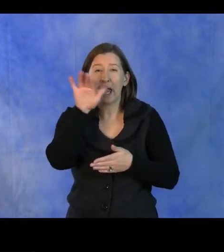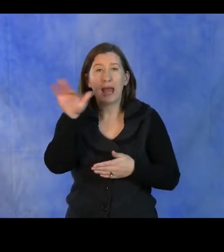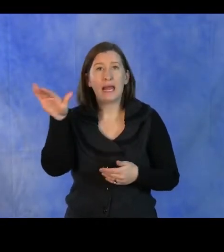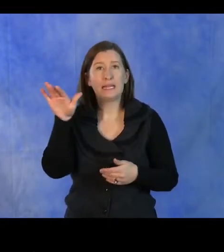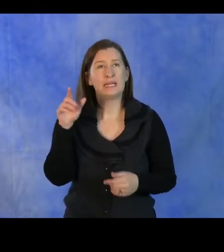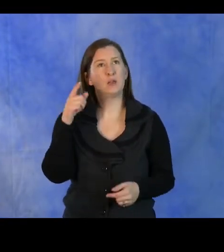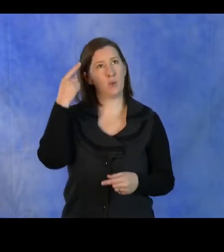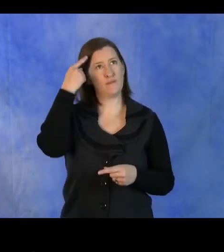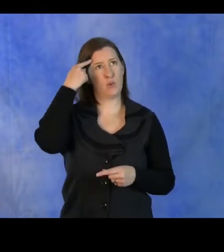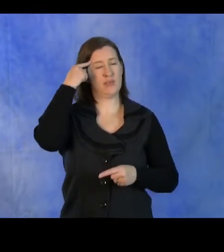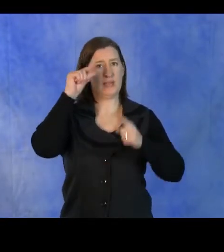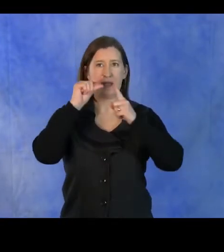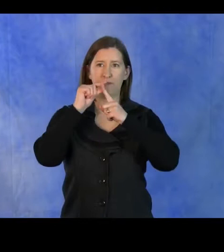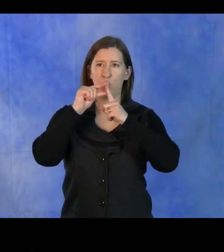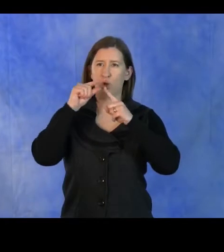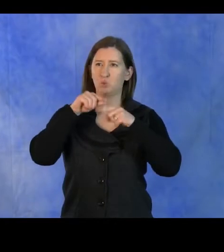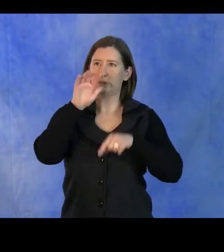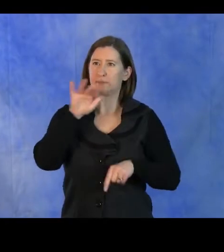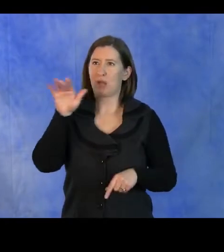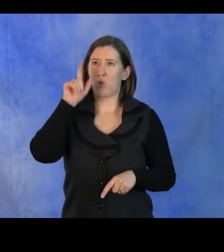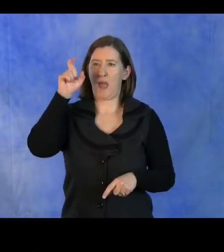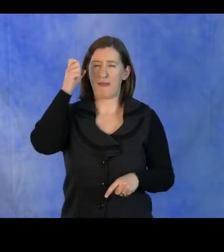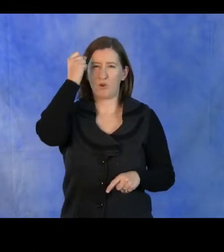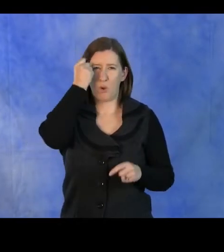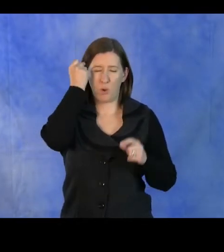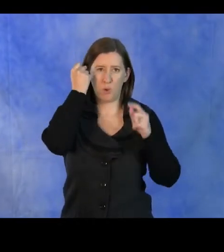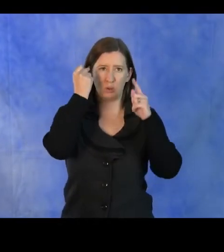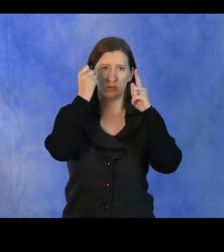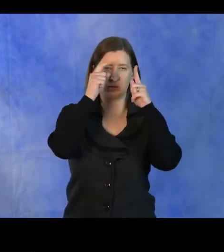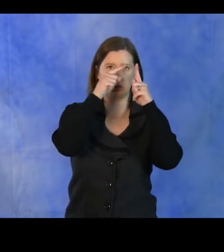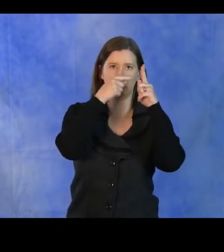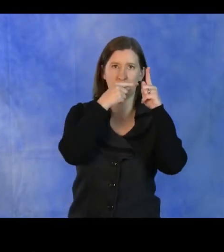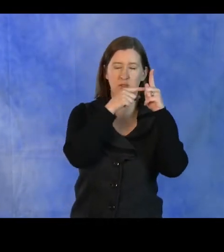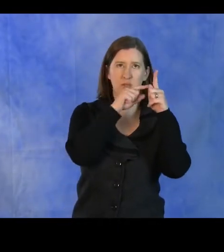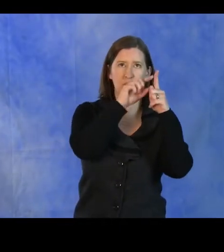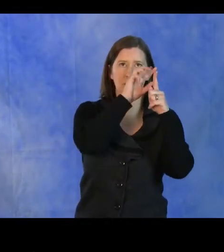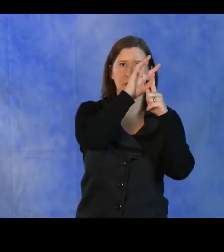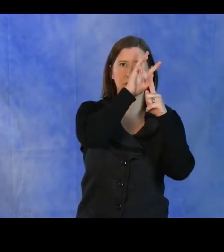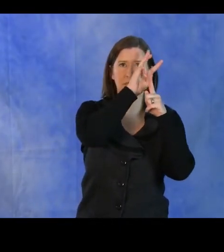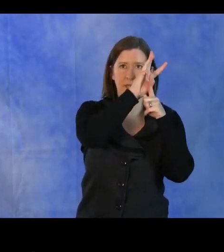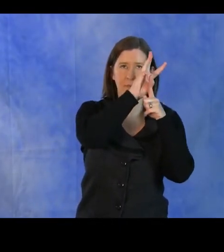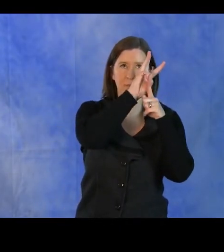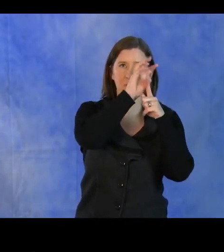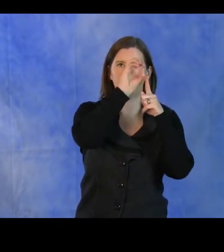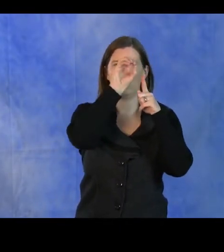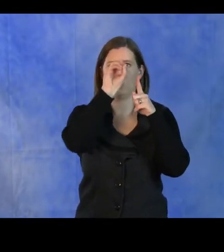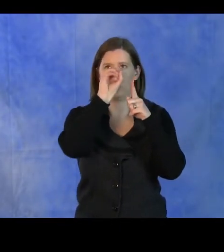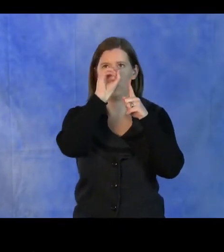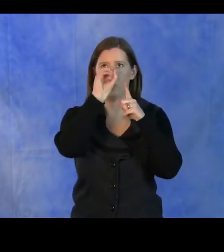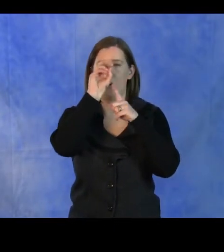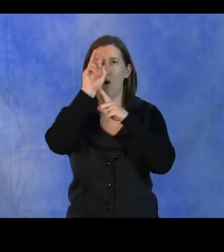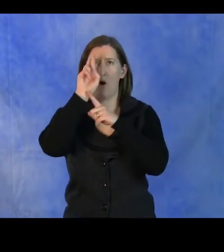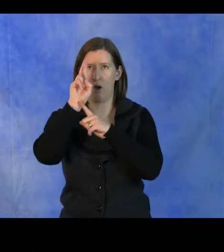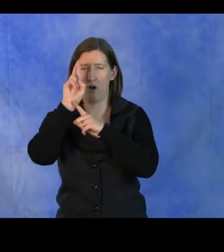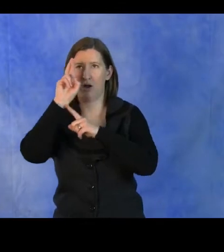Also at school for writing and spelling, if you think of, how to spell a word, you have to hold on to